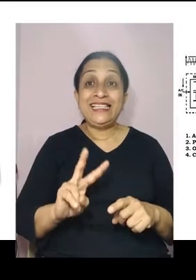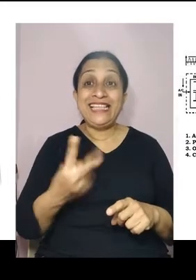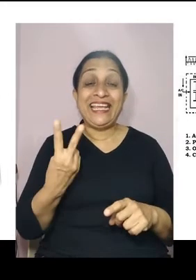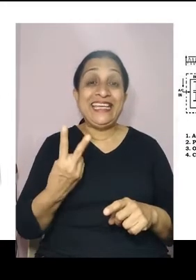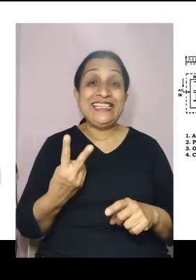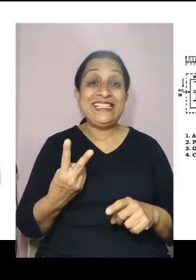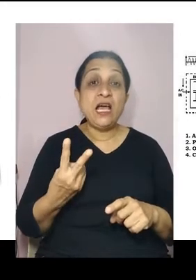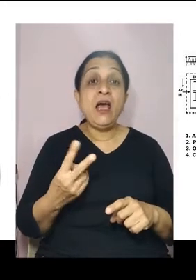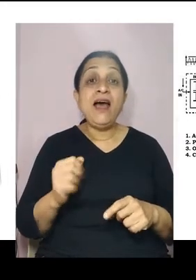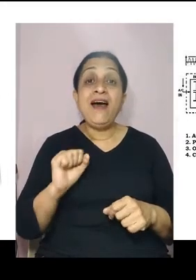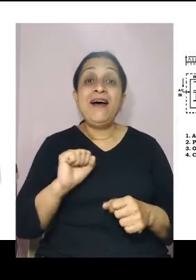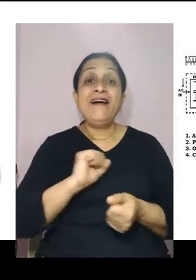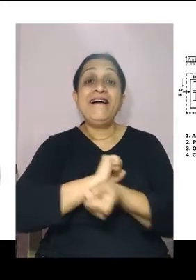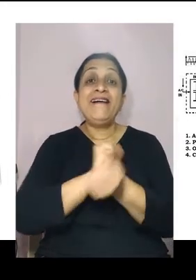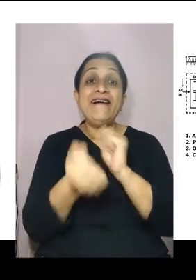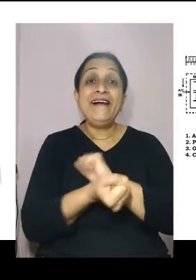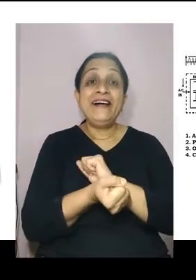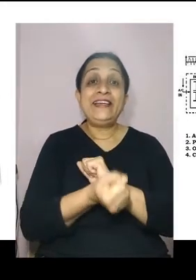Then the second is the